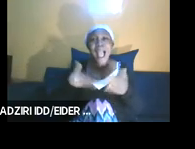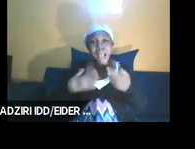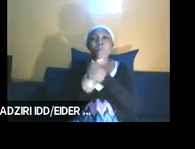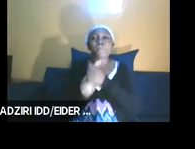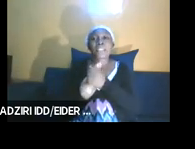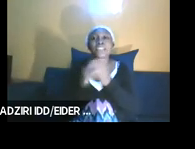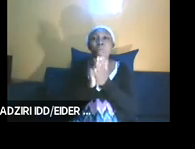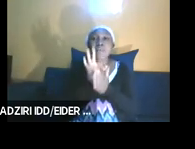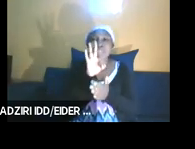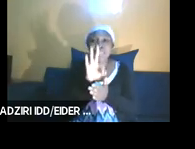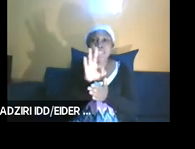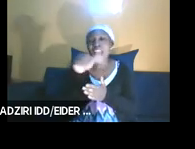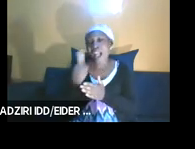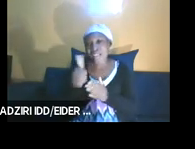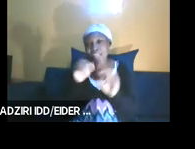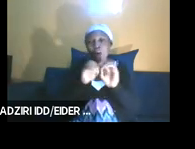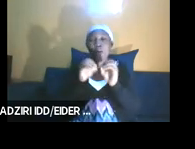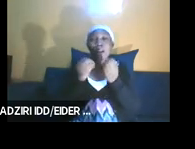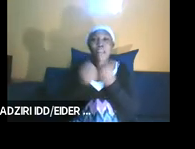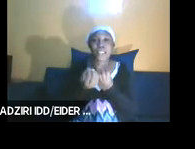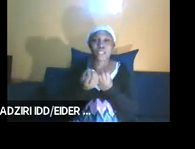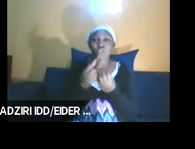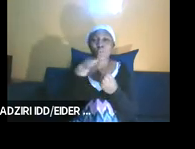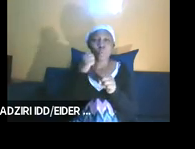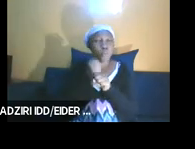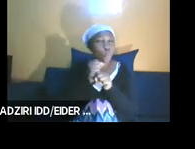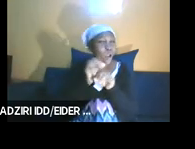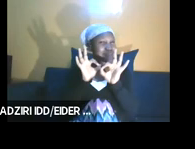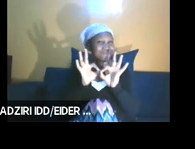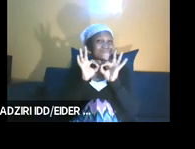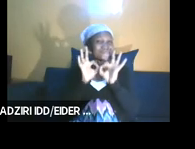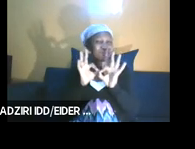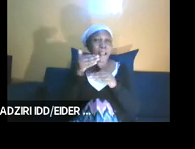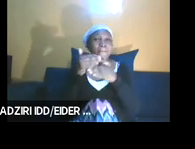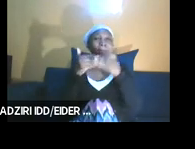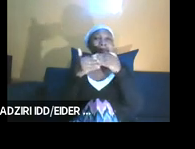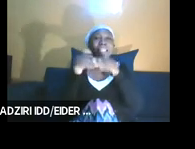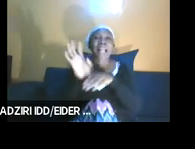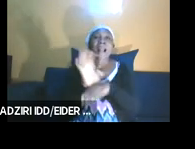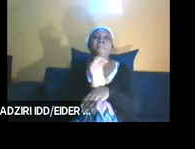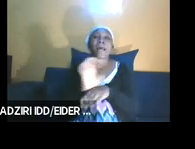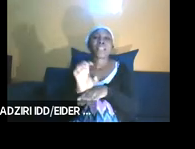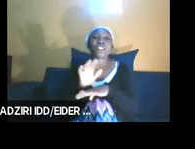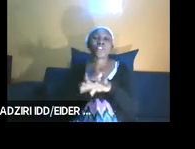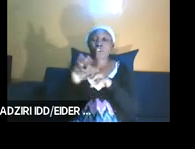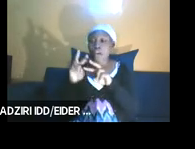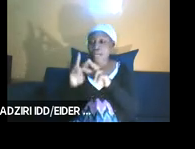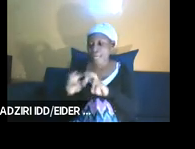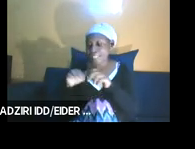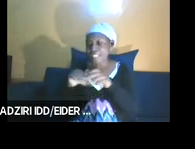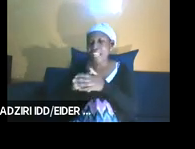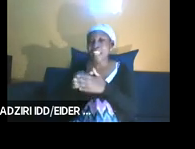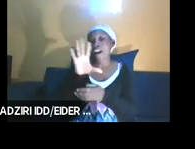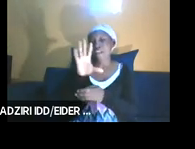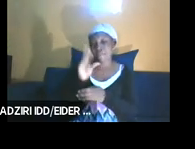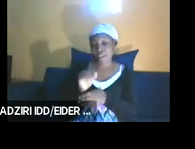fantastic organizations that have done excellent work in building capacity in researchers across Africa. And so that we